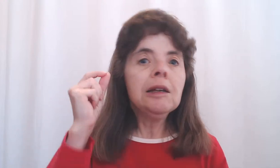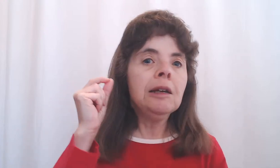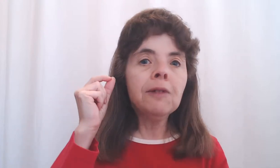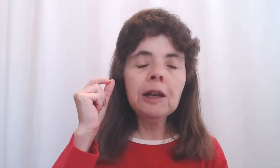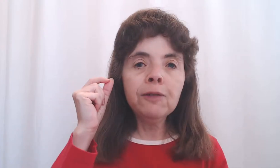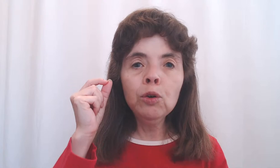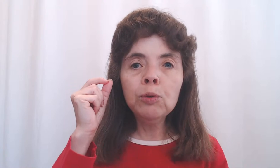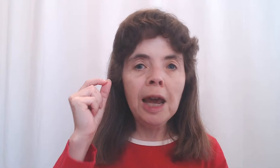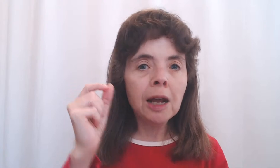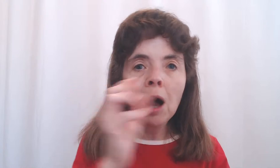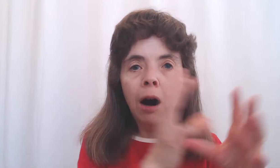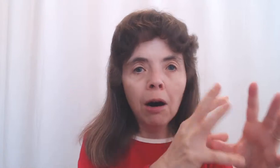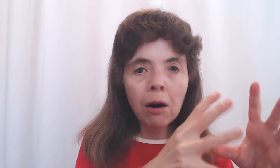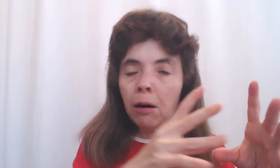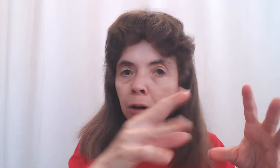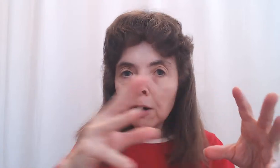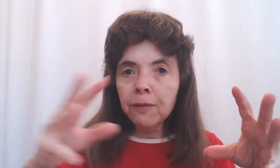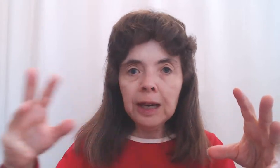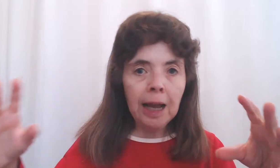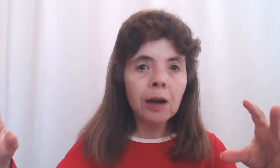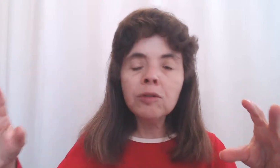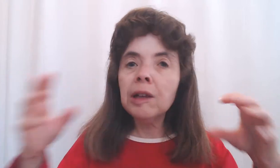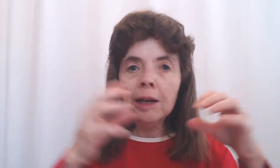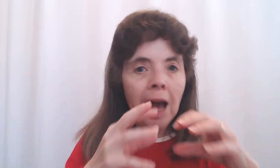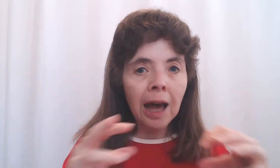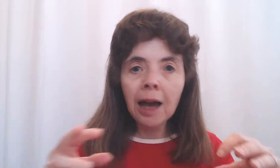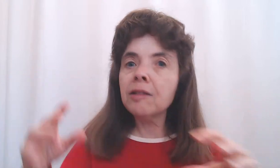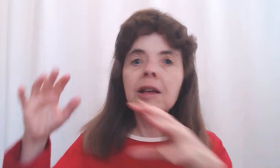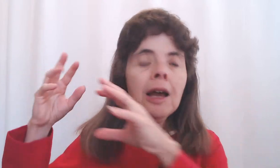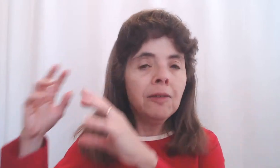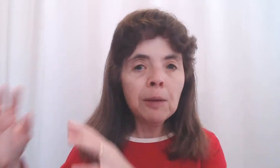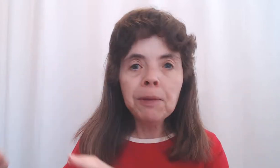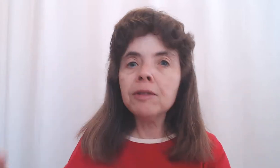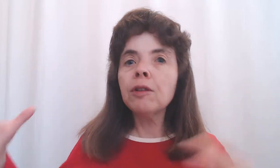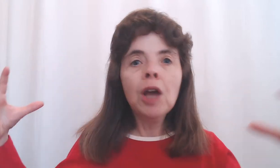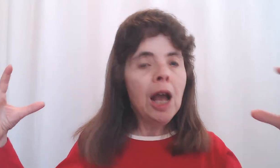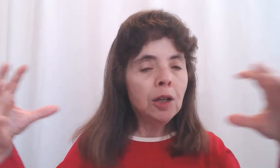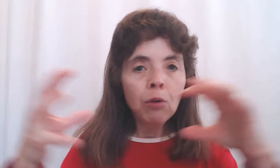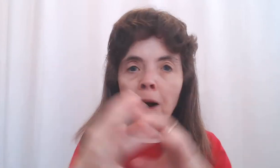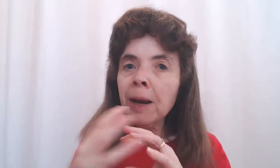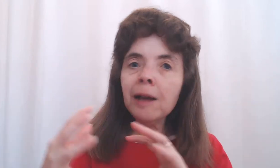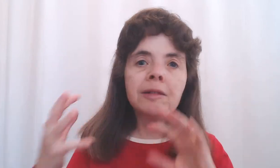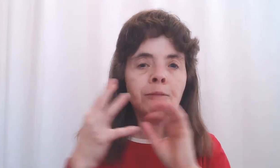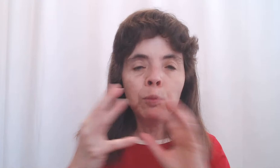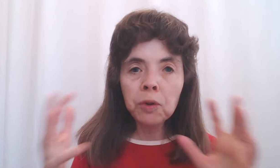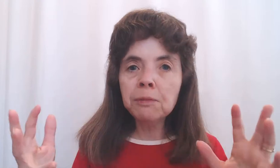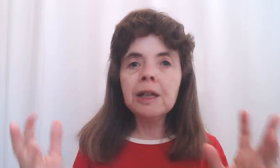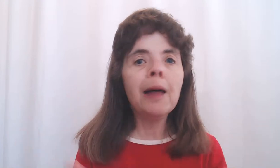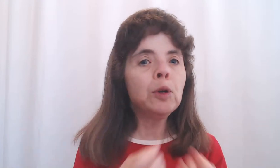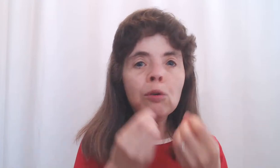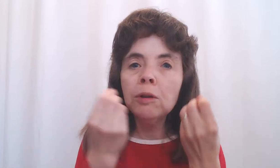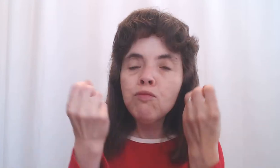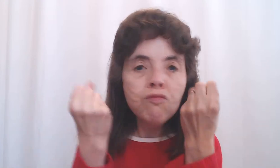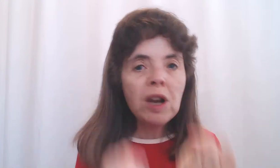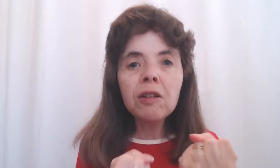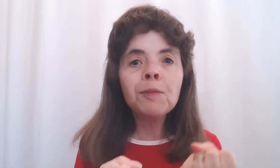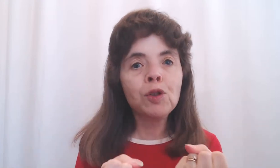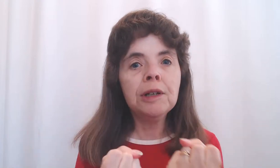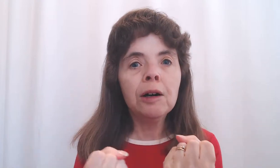even if you take all of the accounts in Acts and the epistles, and you harmonize them, you put them together, bring as much detail